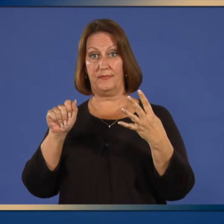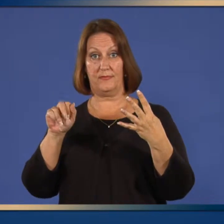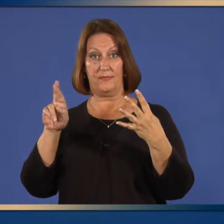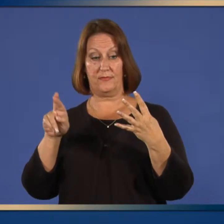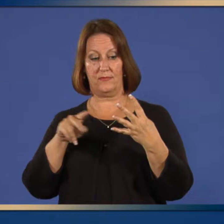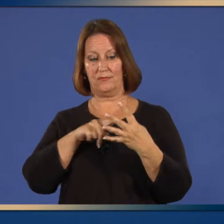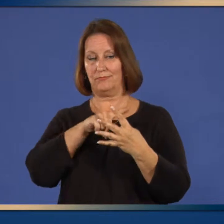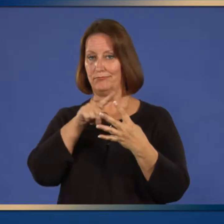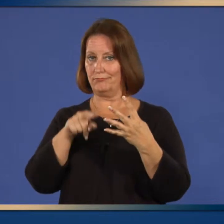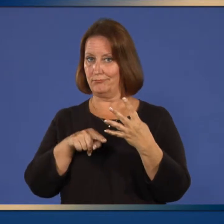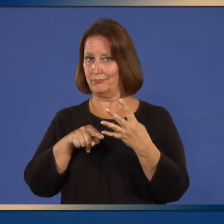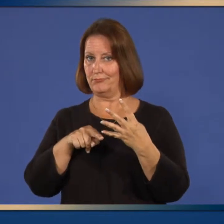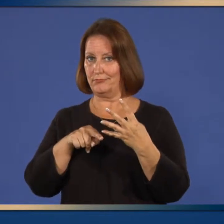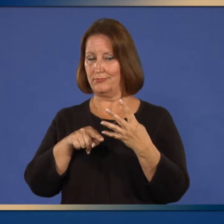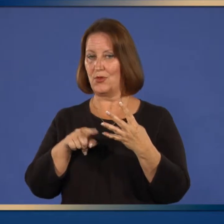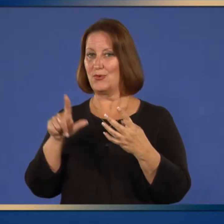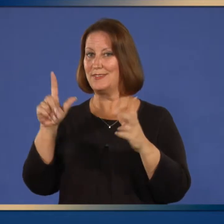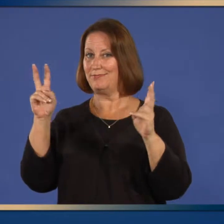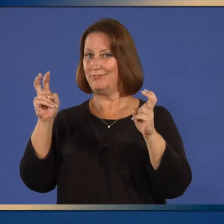MMRV,